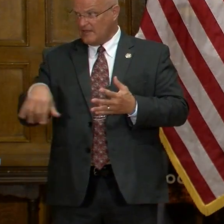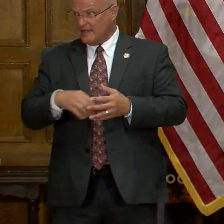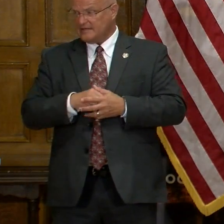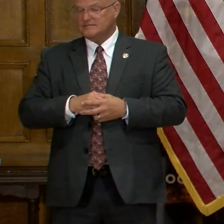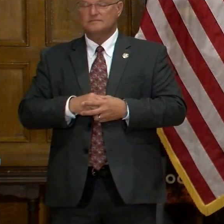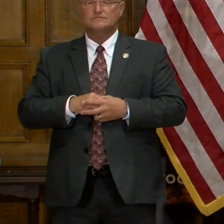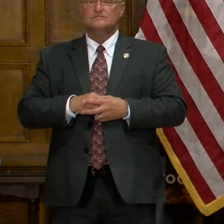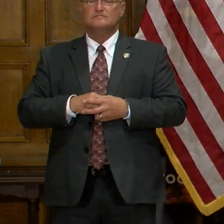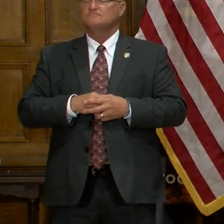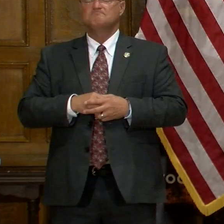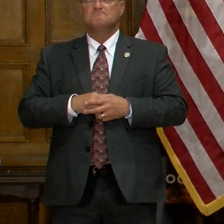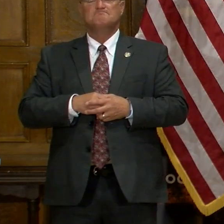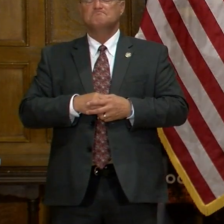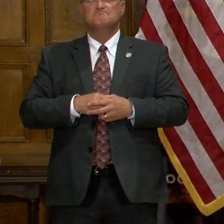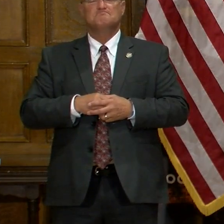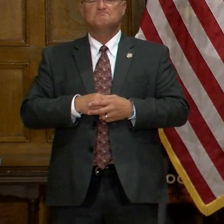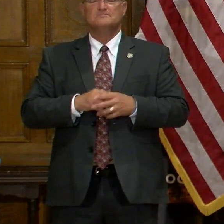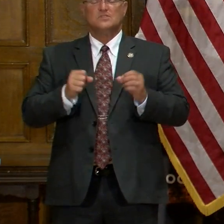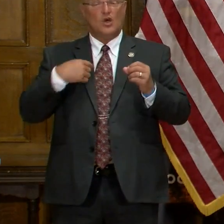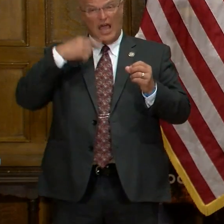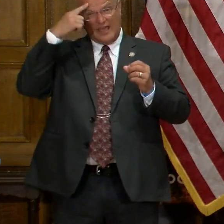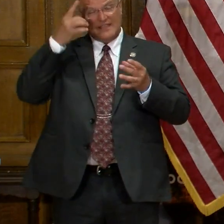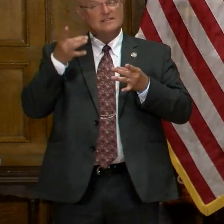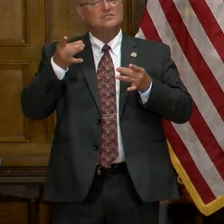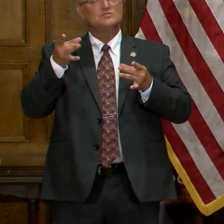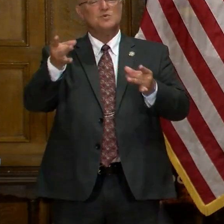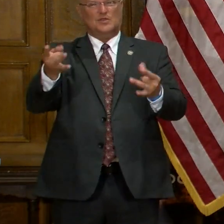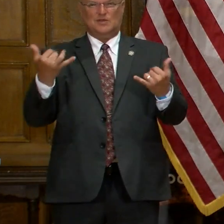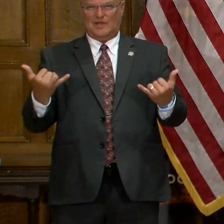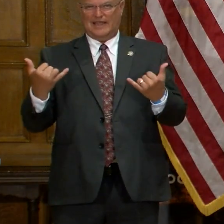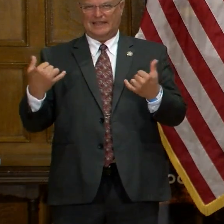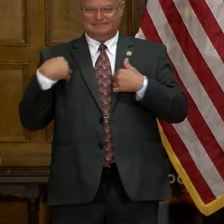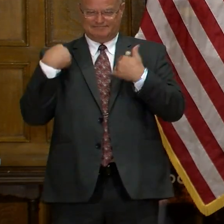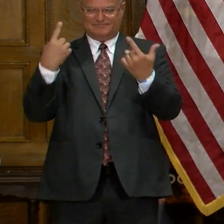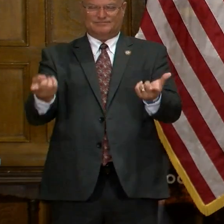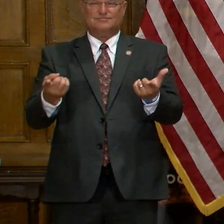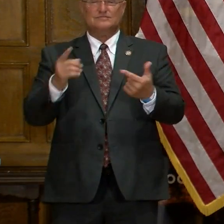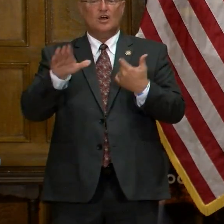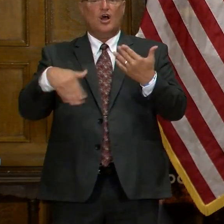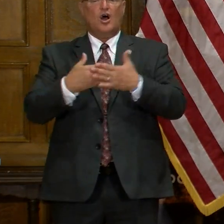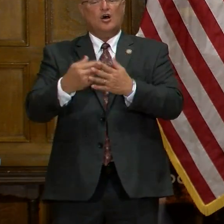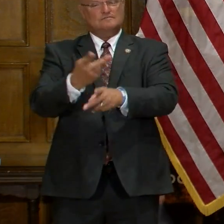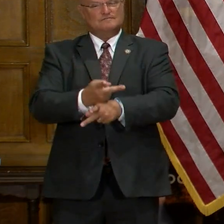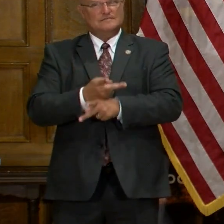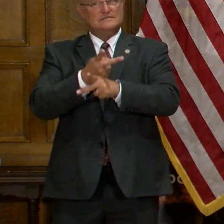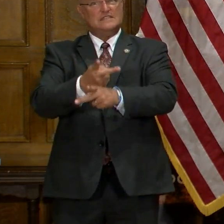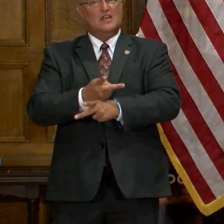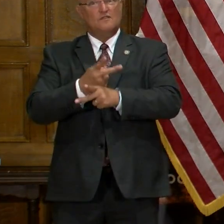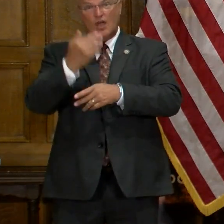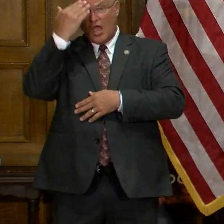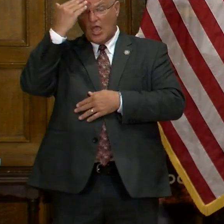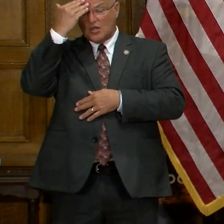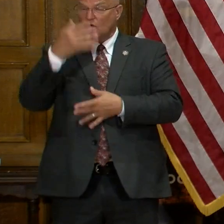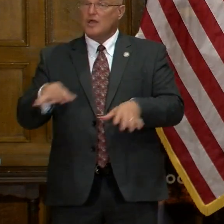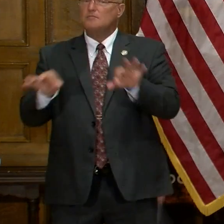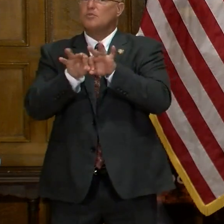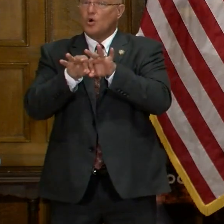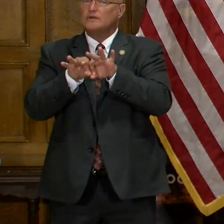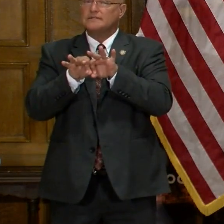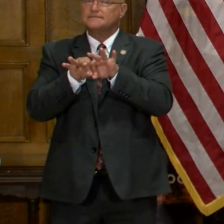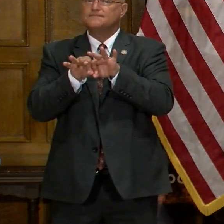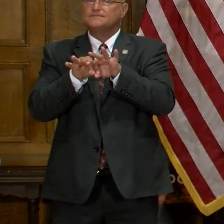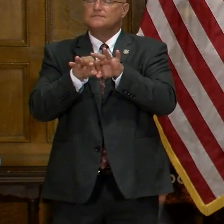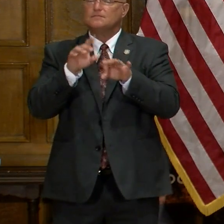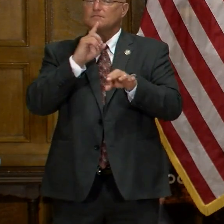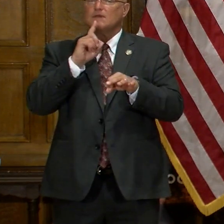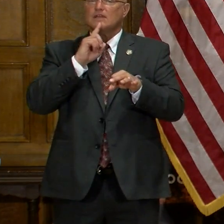that? Yeah, I think so. I think it's going smoothly at this point because they're all being very careful, and they know how important it is